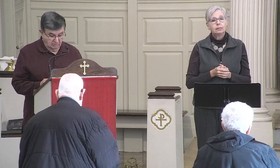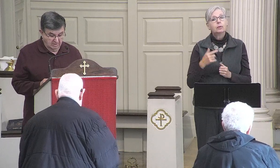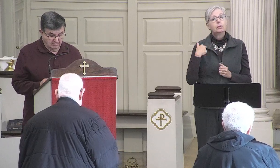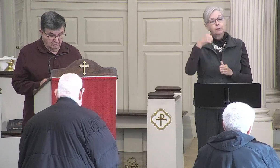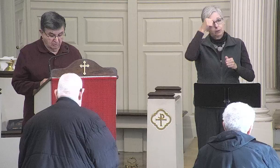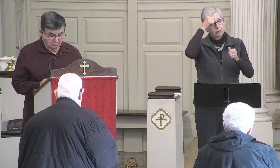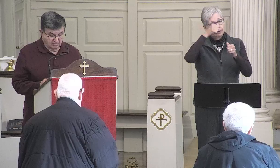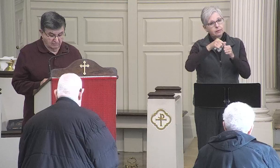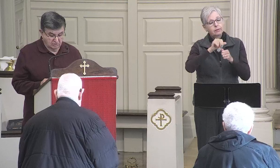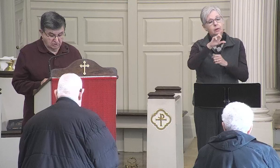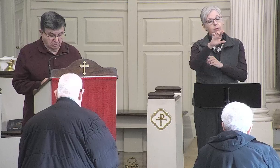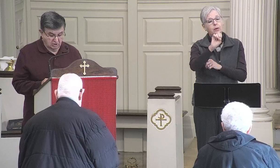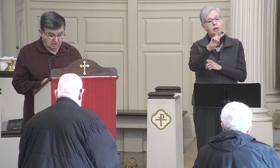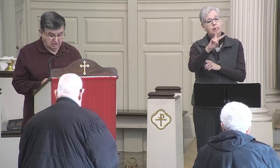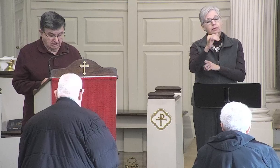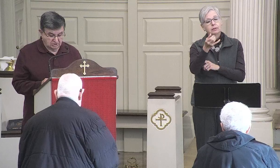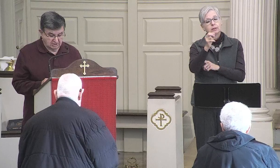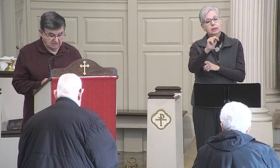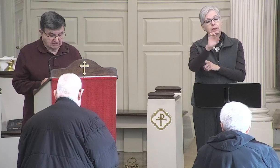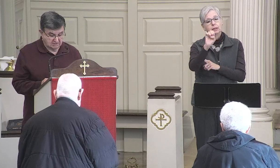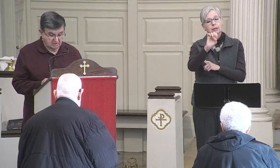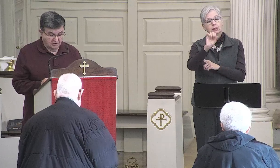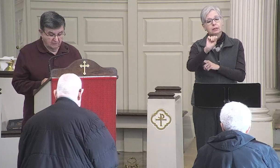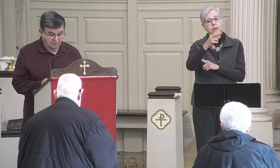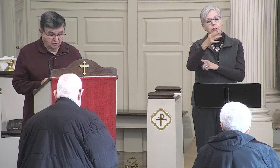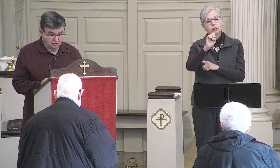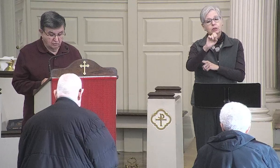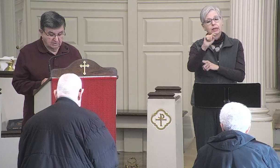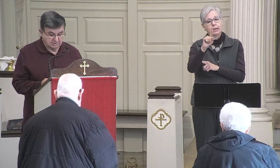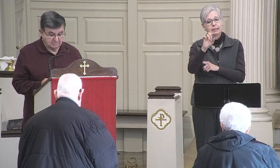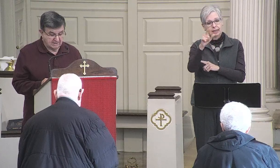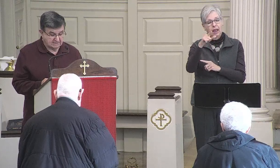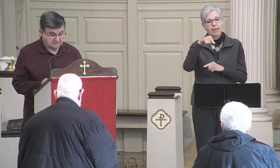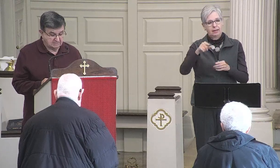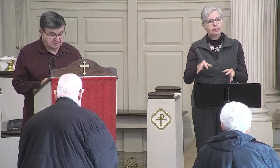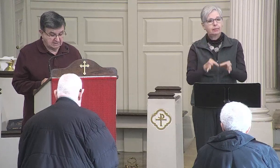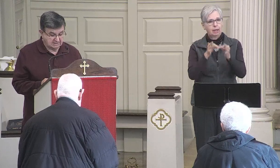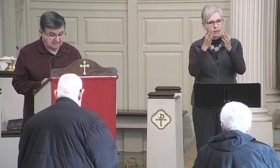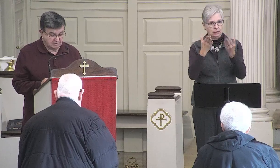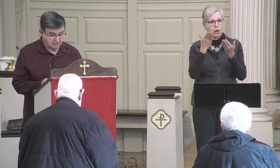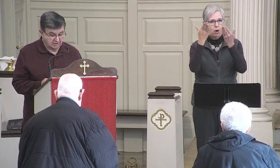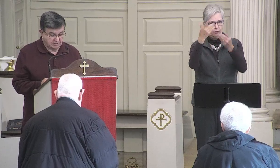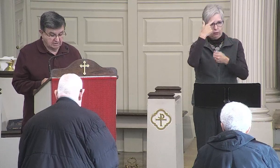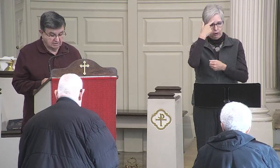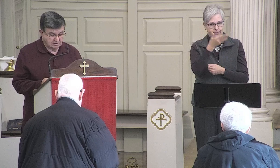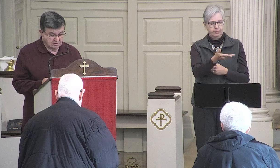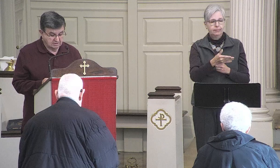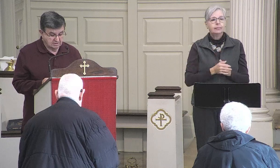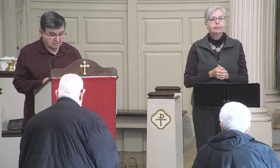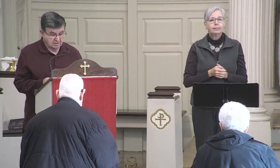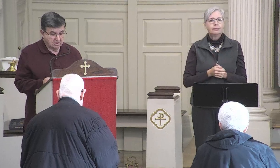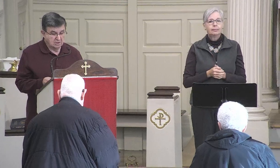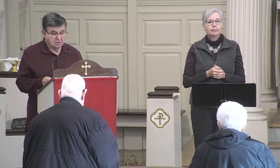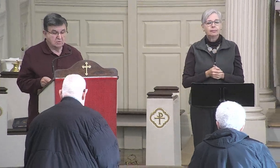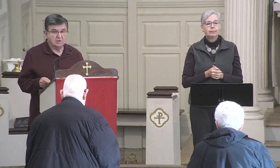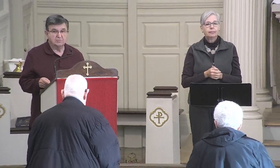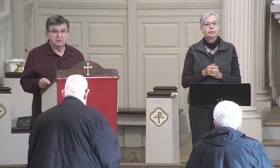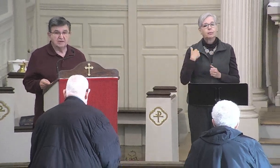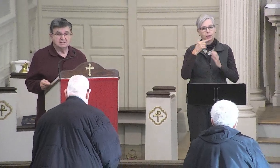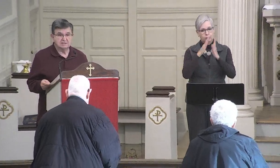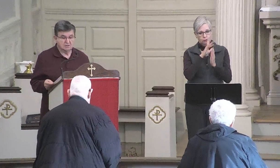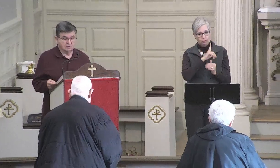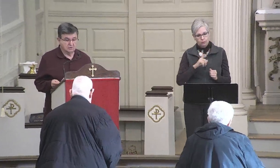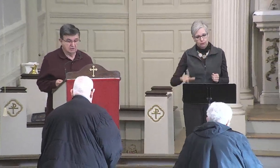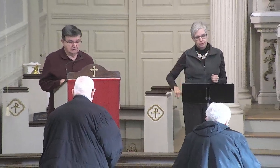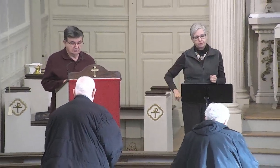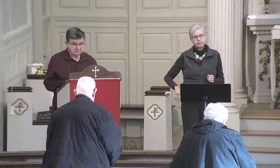We remember Reverend John E. Schatzel, for whom this Mass is being celebrated. We pray